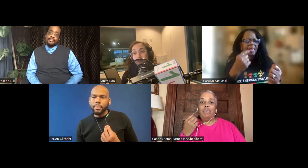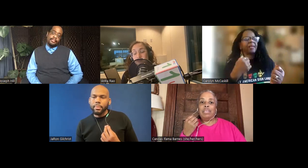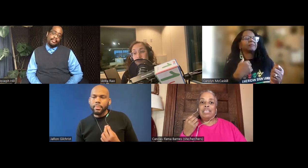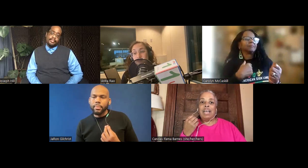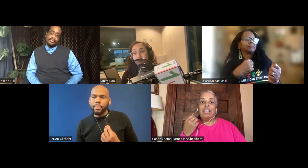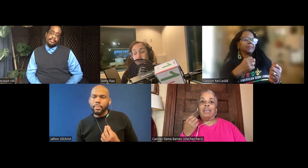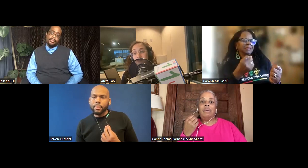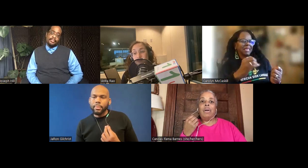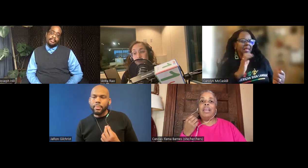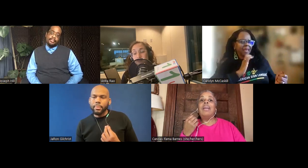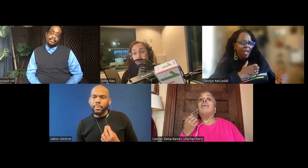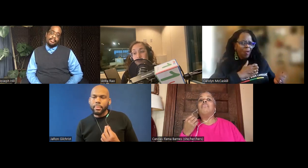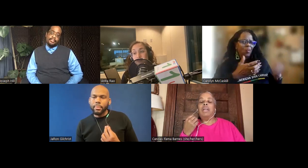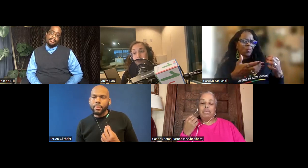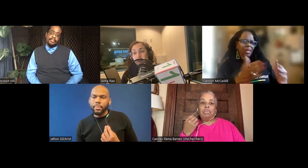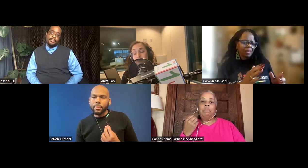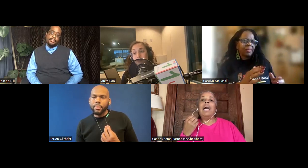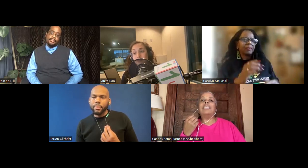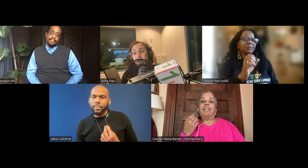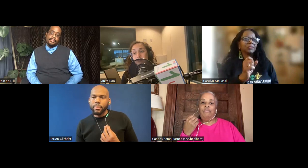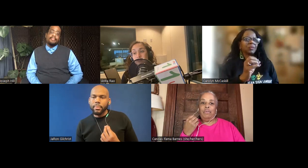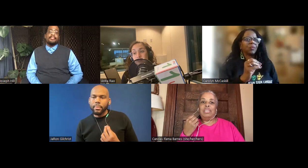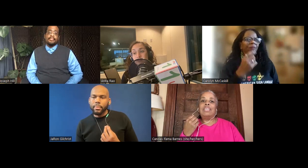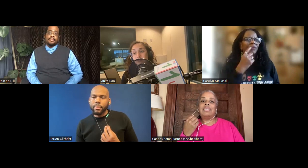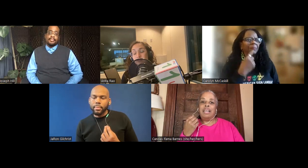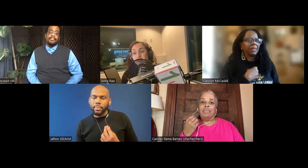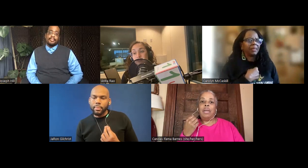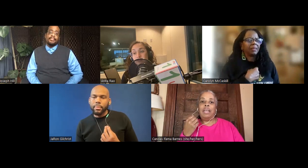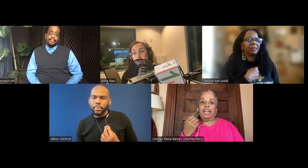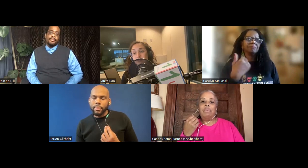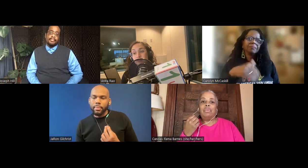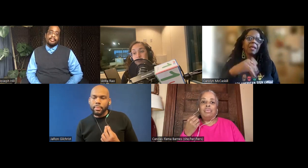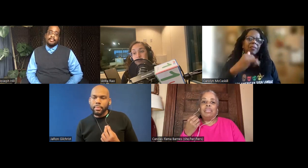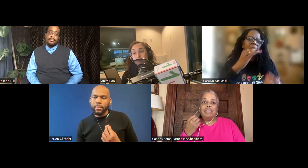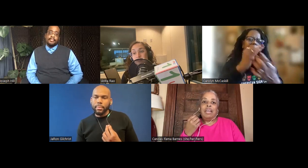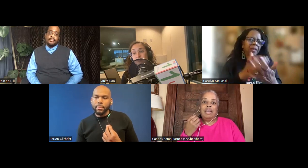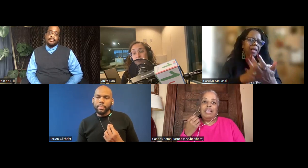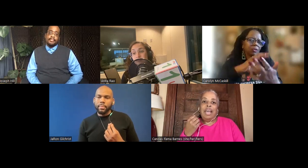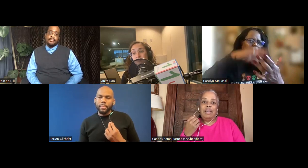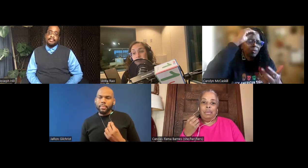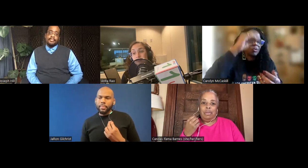folks, I signed their way. When I was with Black deaf folks, I signed the way that I was used to signing in that